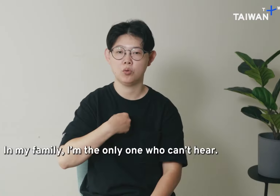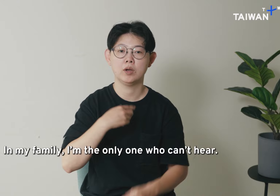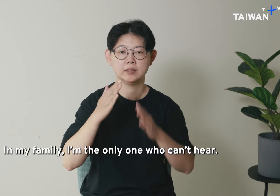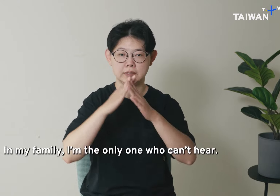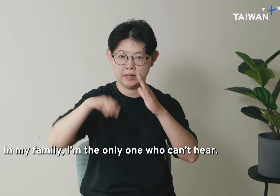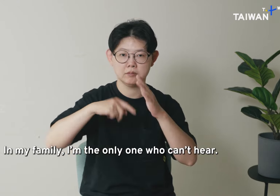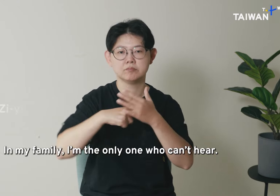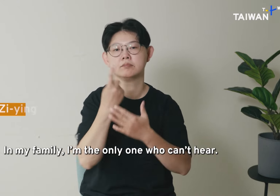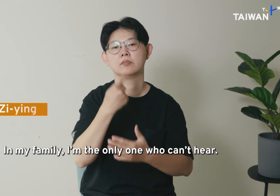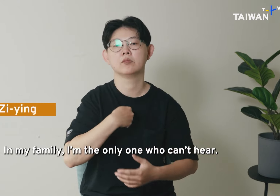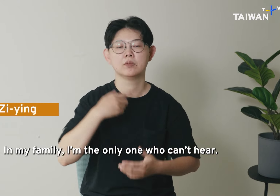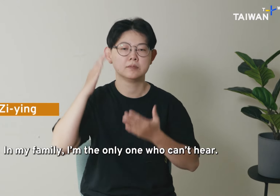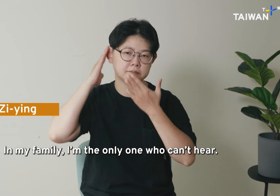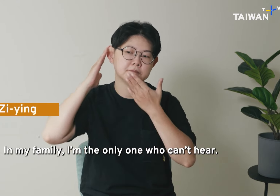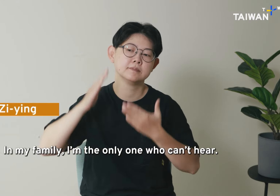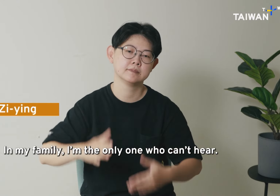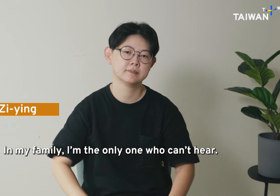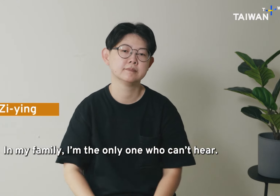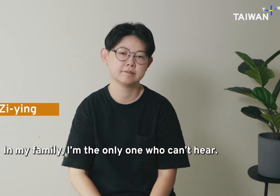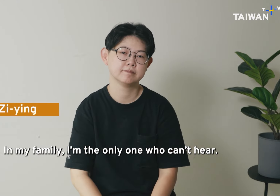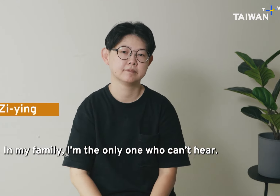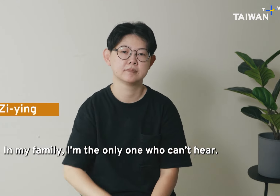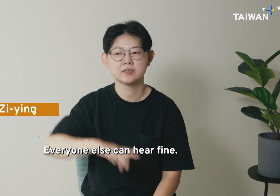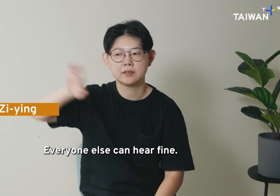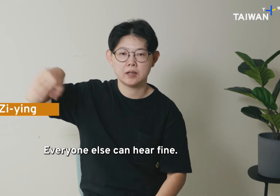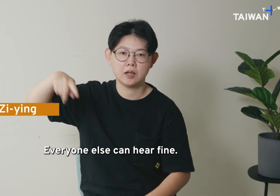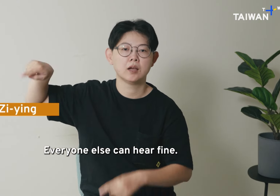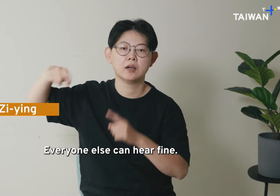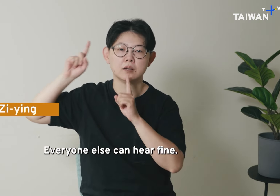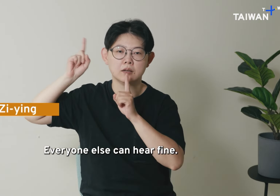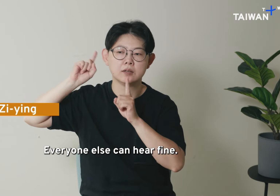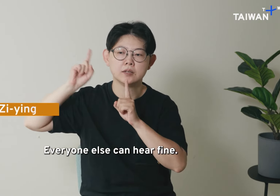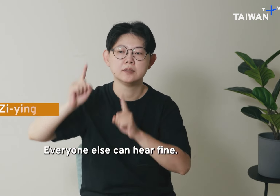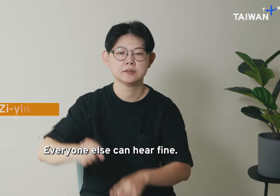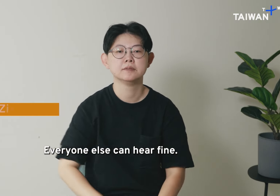In my family, I'm the only one who can't hear. Everyone else can hear fine.